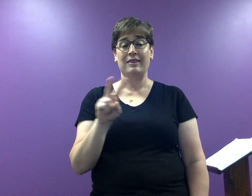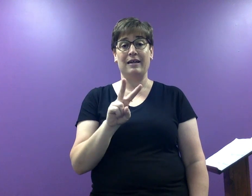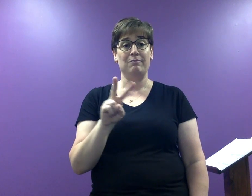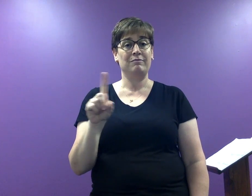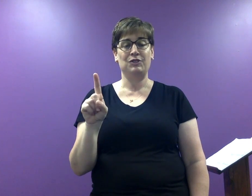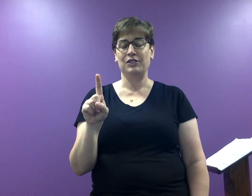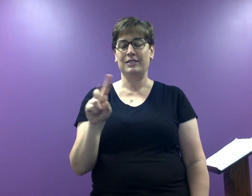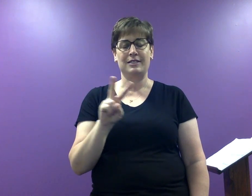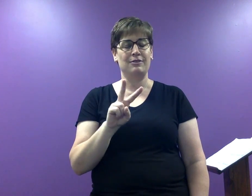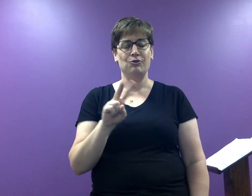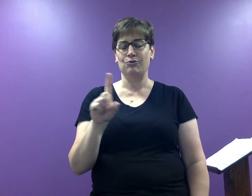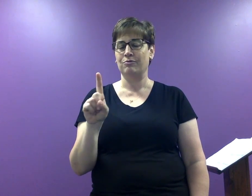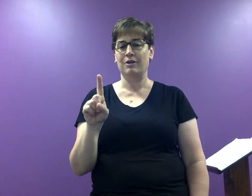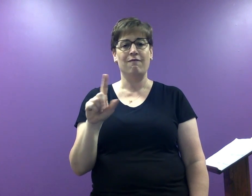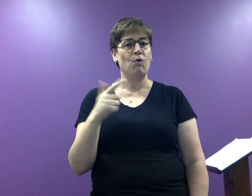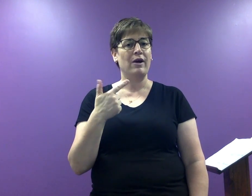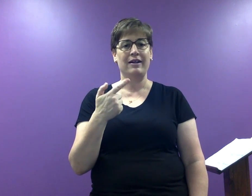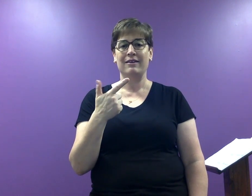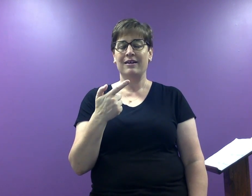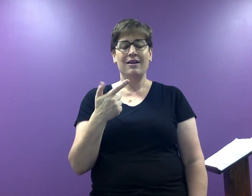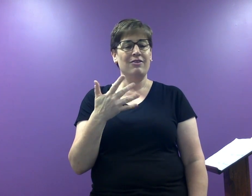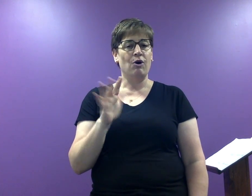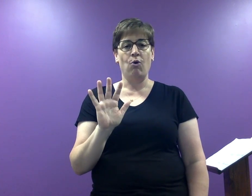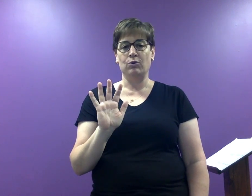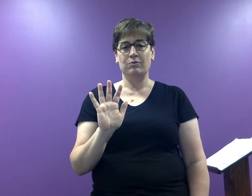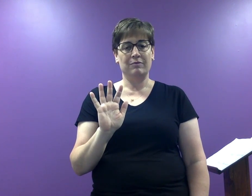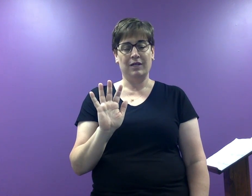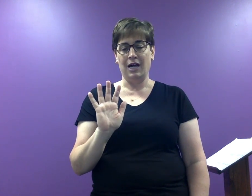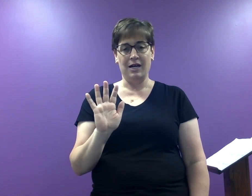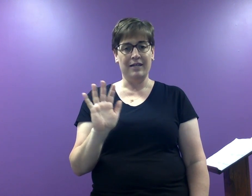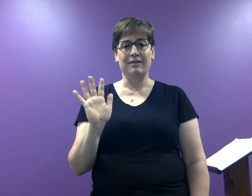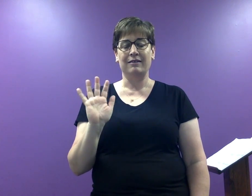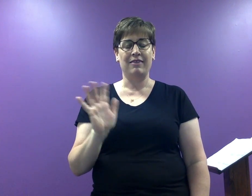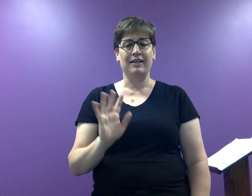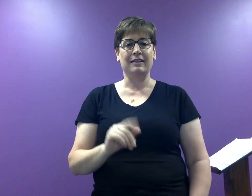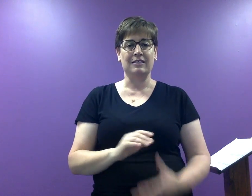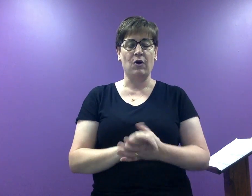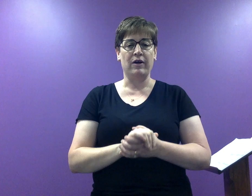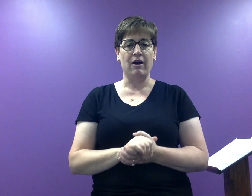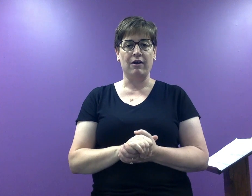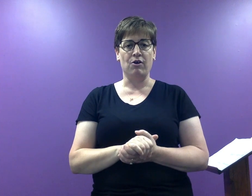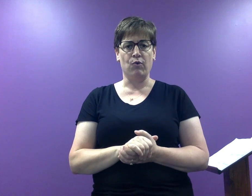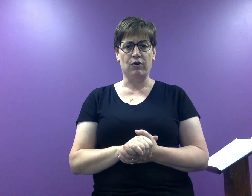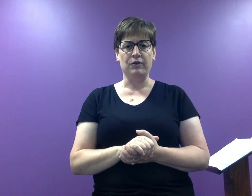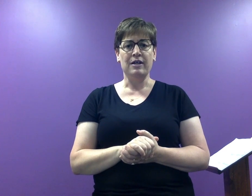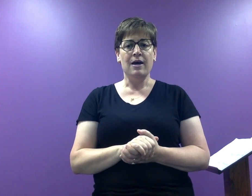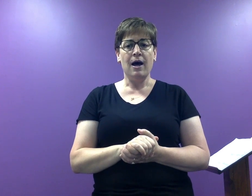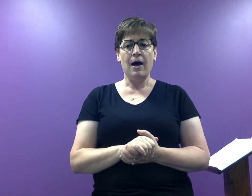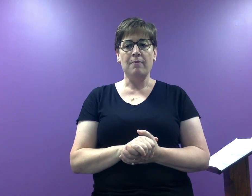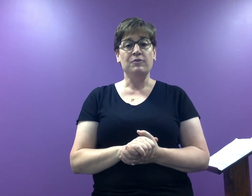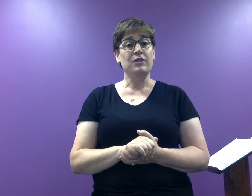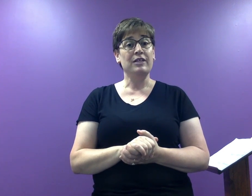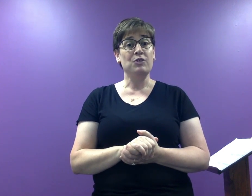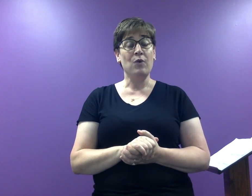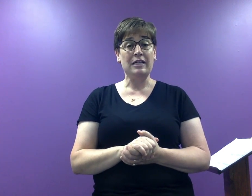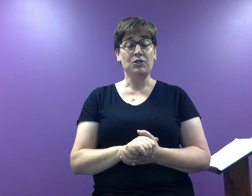them just to avoid the whole gun thing that's going on in our world. So then